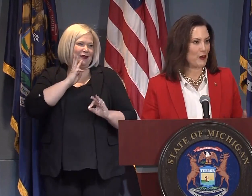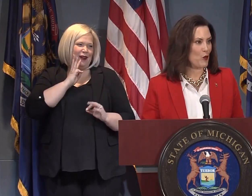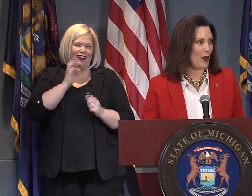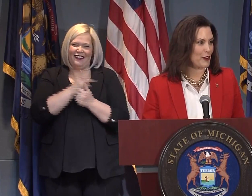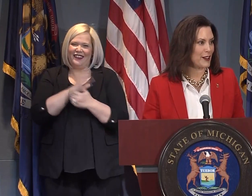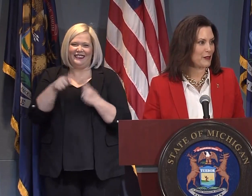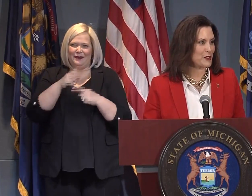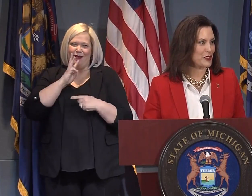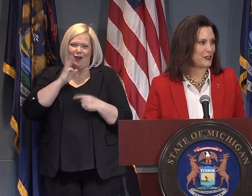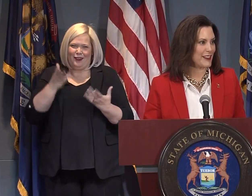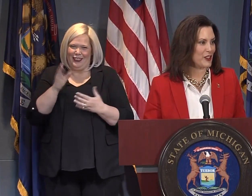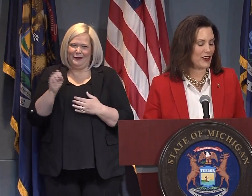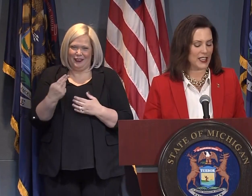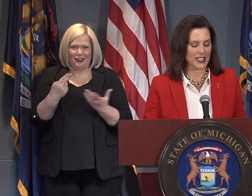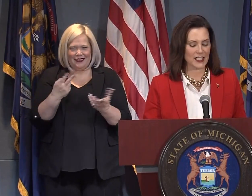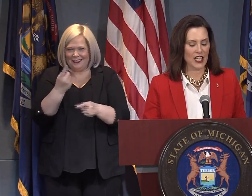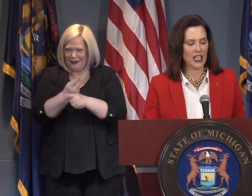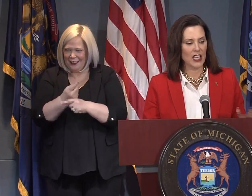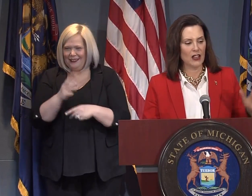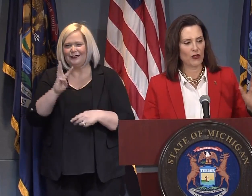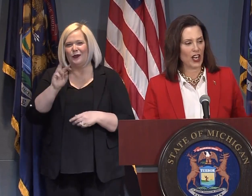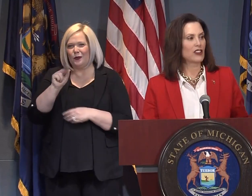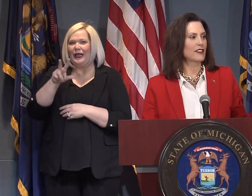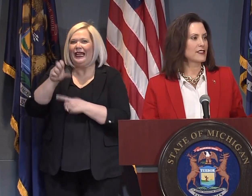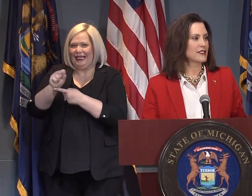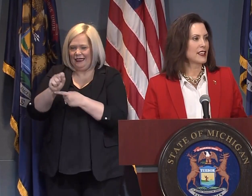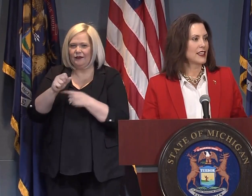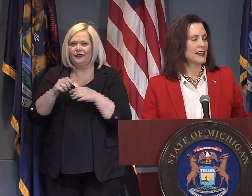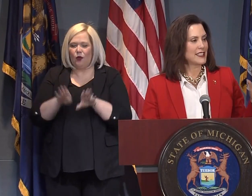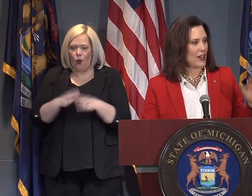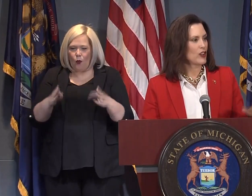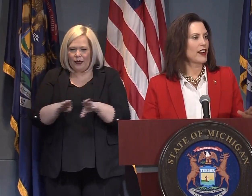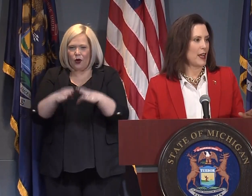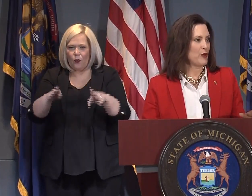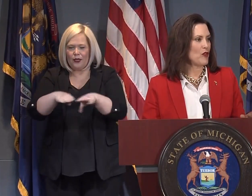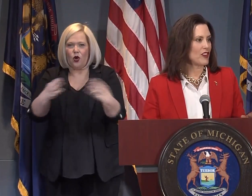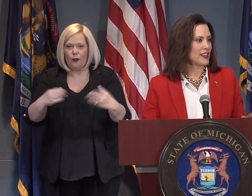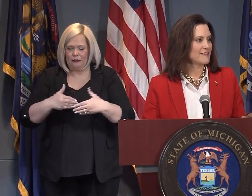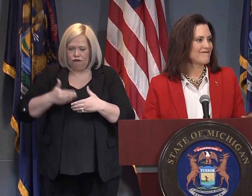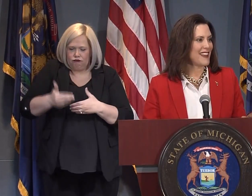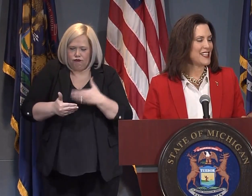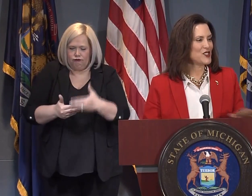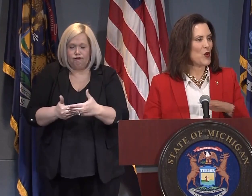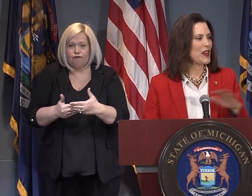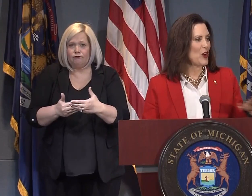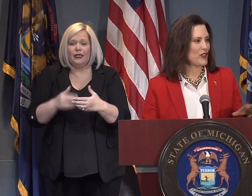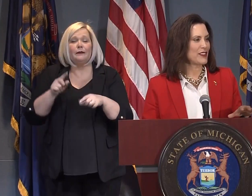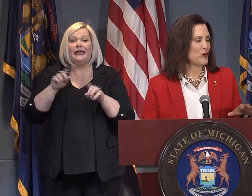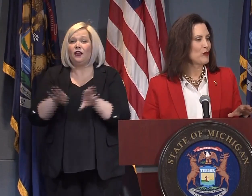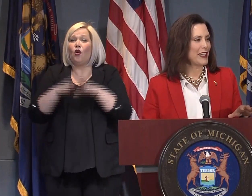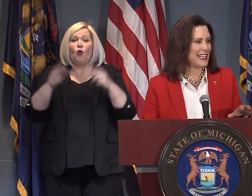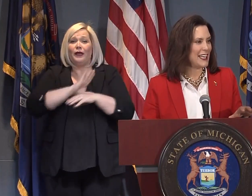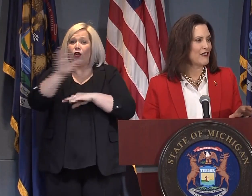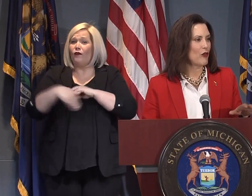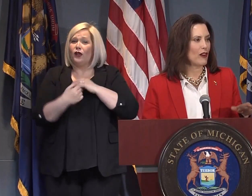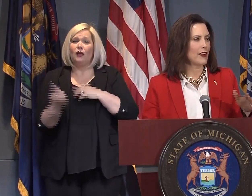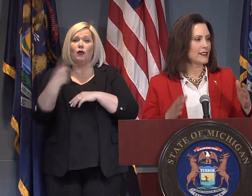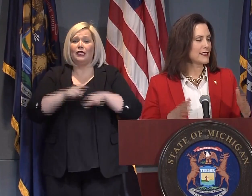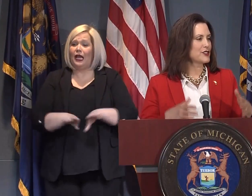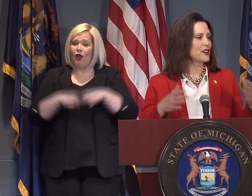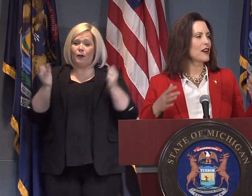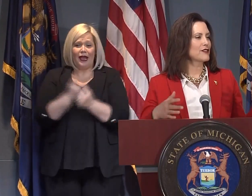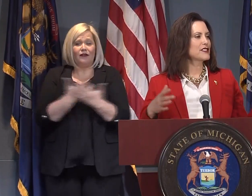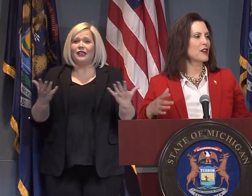Everything is about water here in Michigan, right? The Great Lakes. Regardless, it's not all going to happen overnight. And so we know that there will be a need for